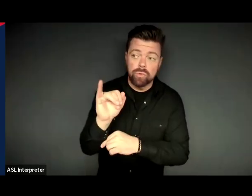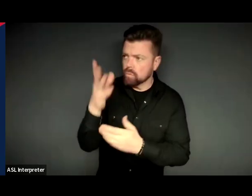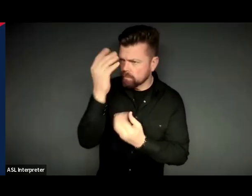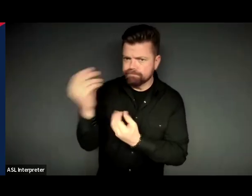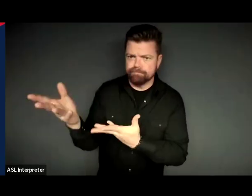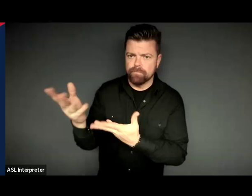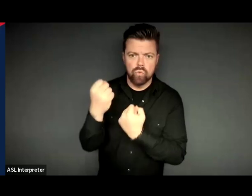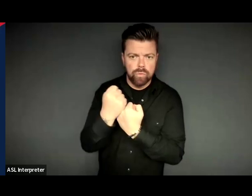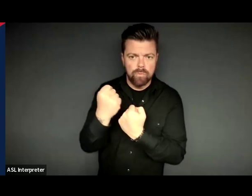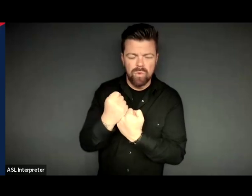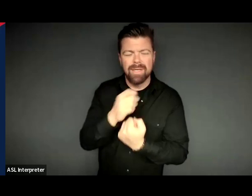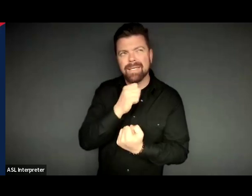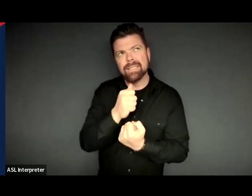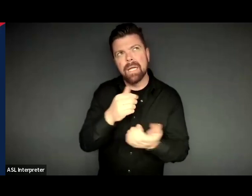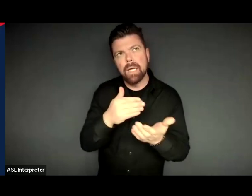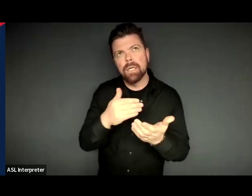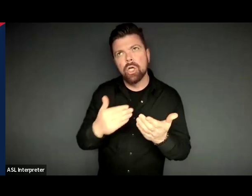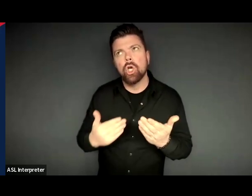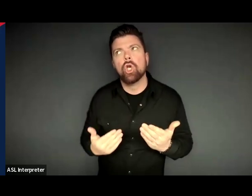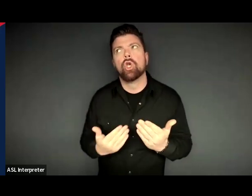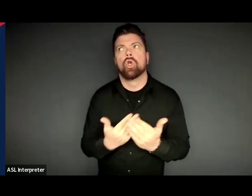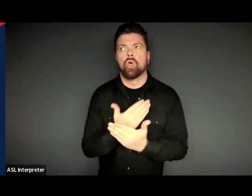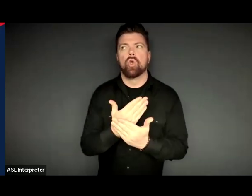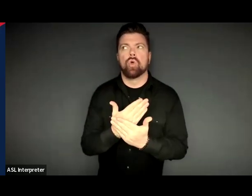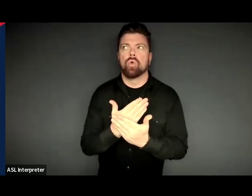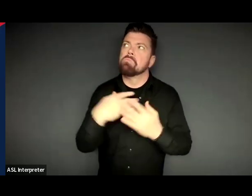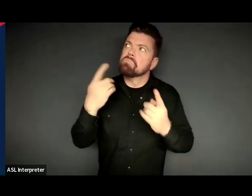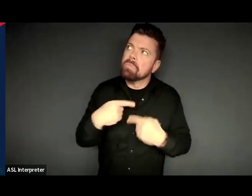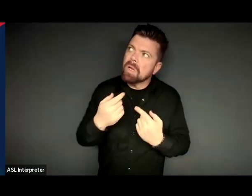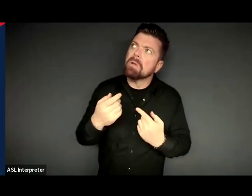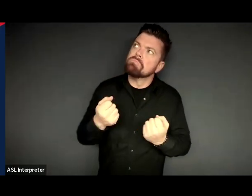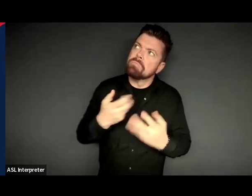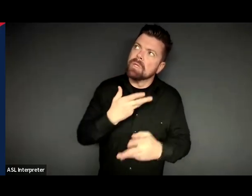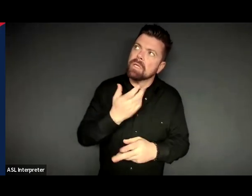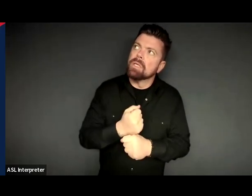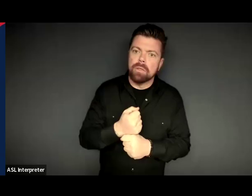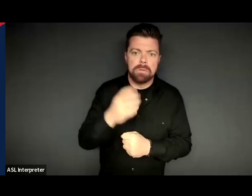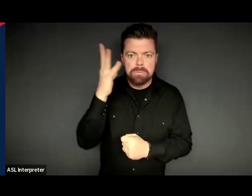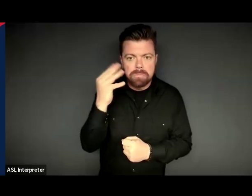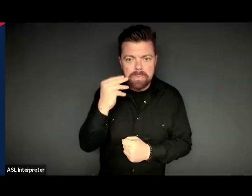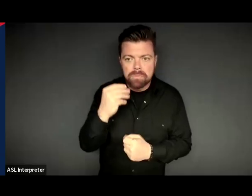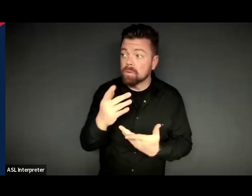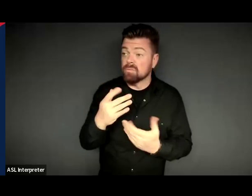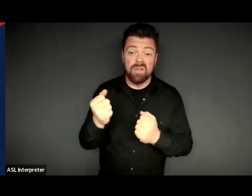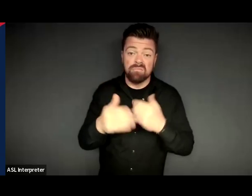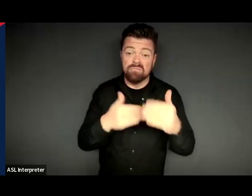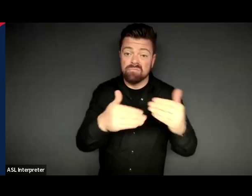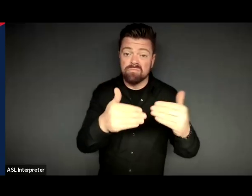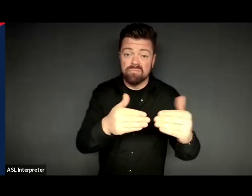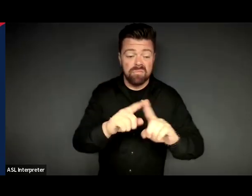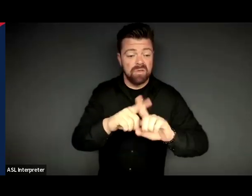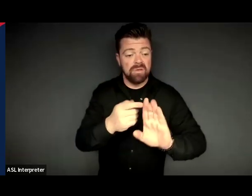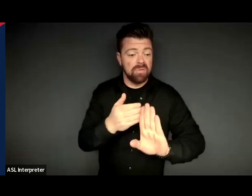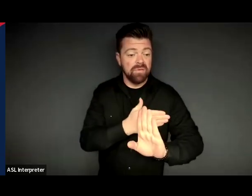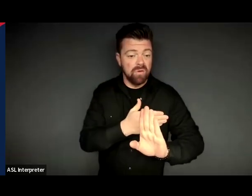like I say, it's not new and novel now. It's been around for quite a number of years, and they made a lot of progress. But I think because it was new